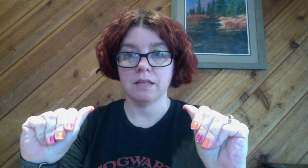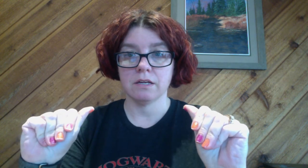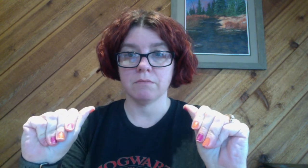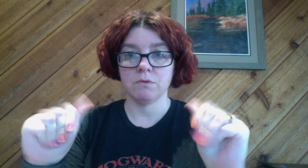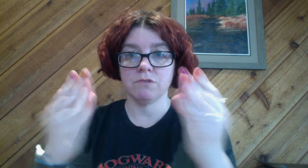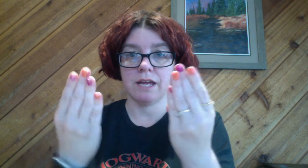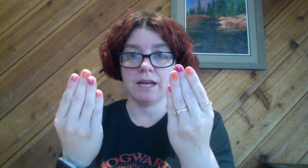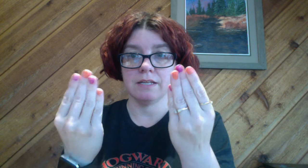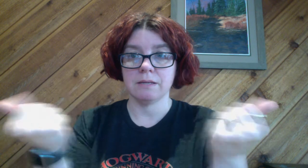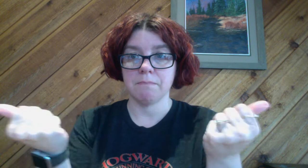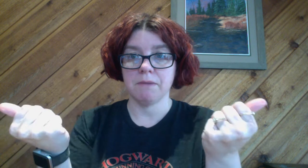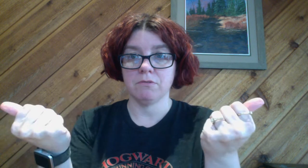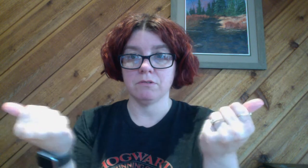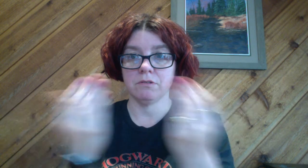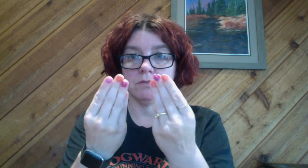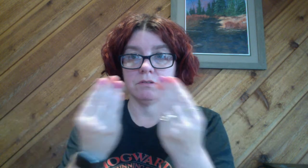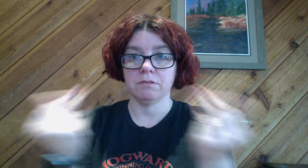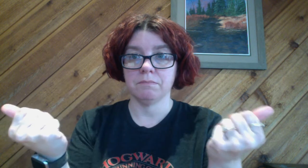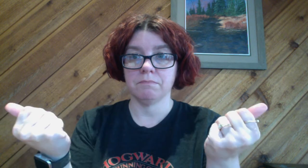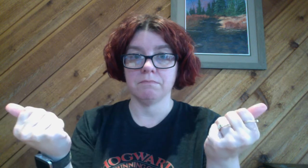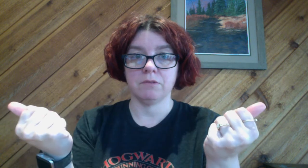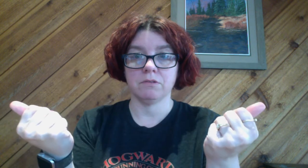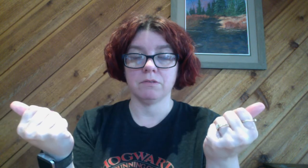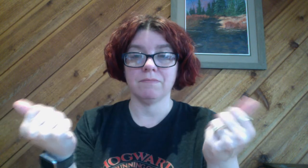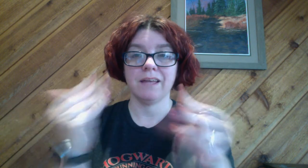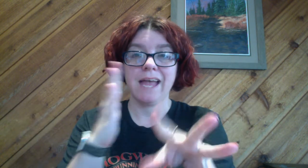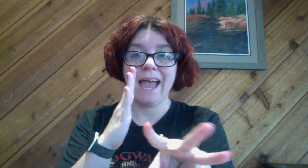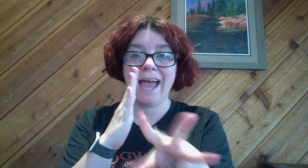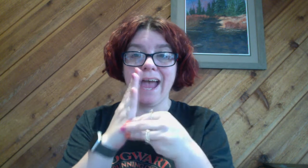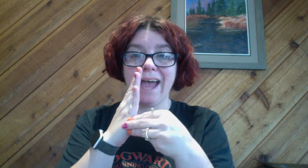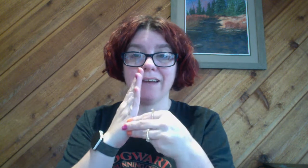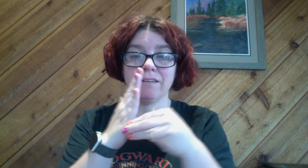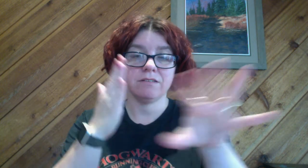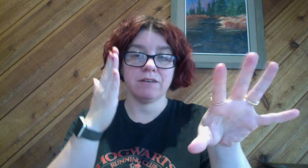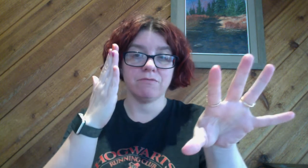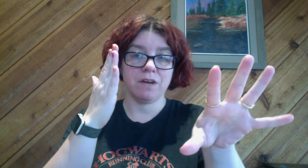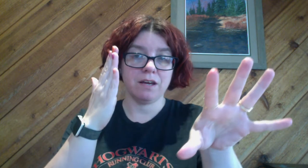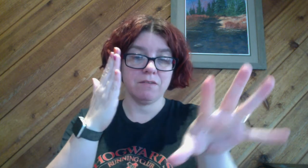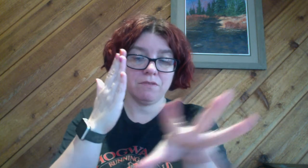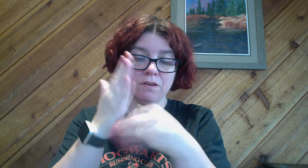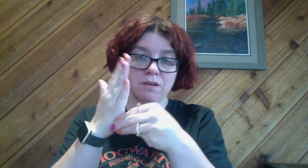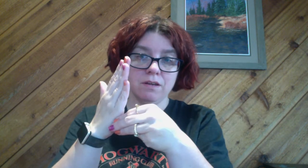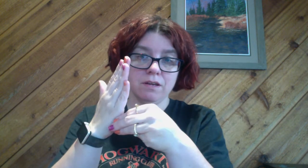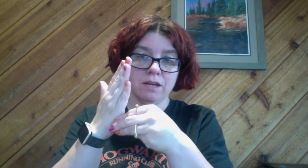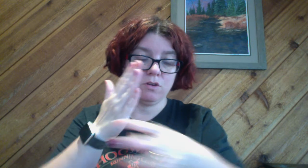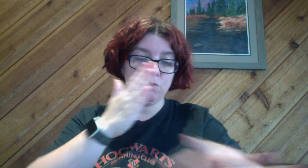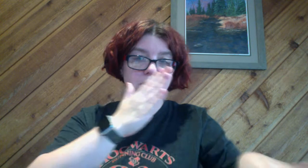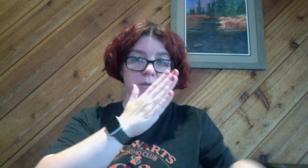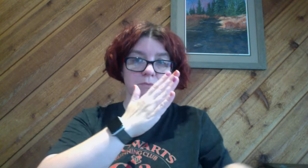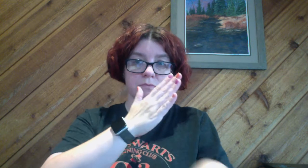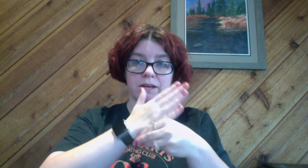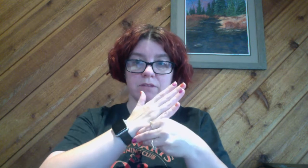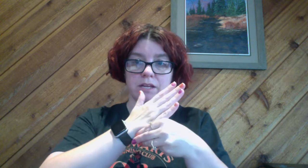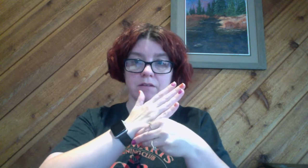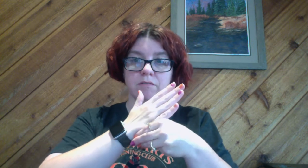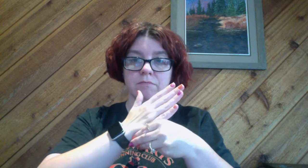going to move to A's. Melt. Melt. Add. Take a 5, and it normally comes from down here, but